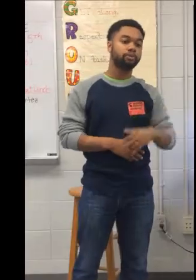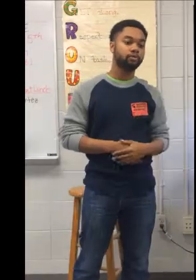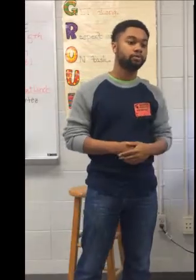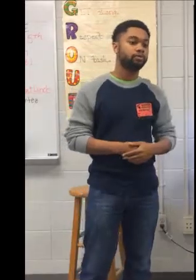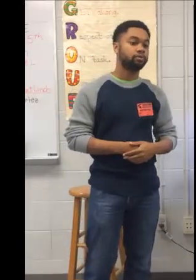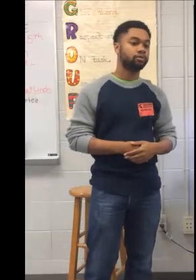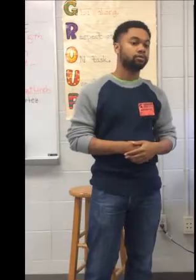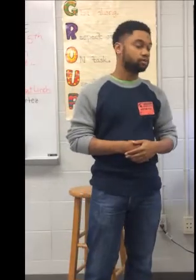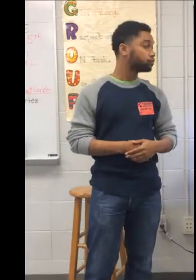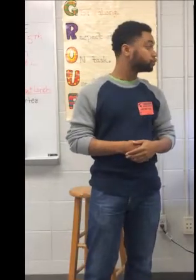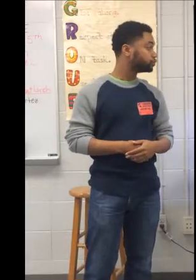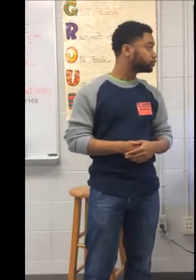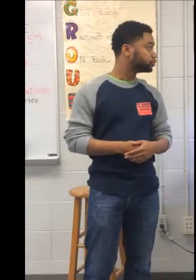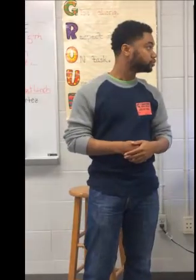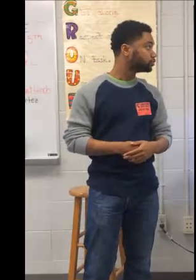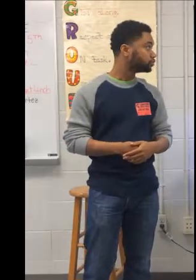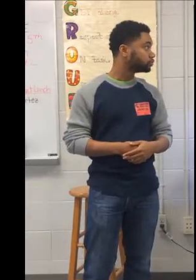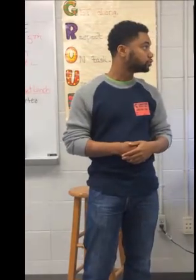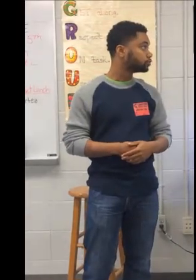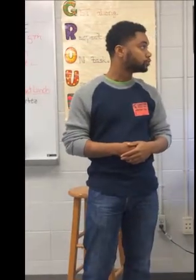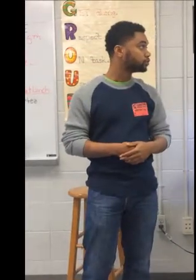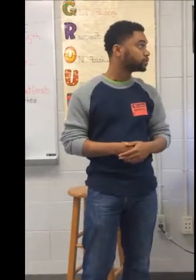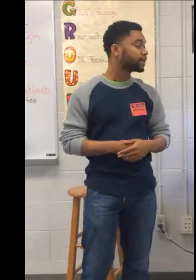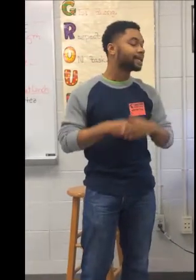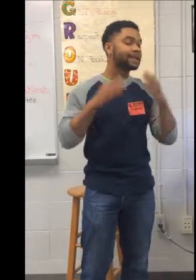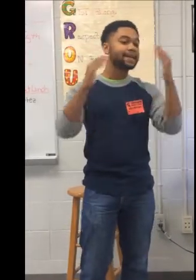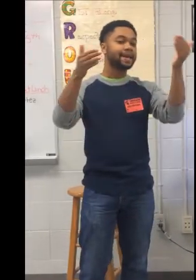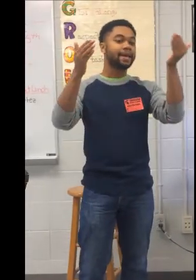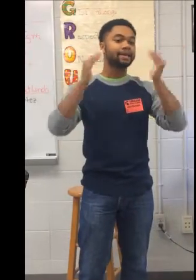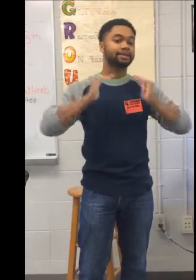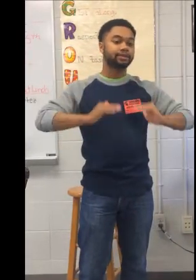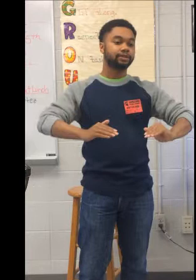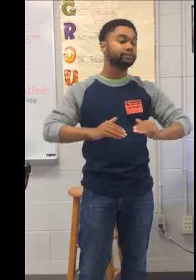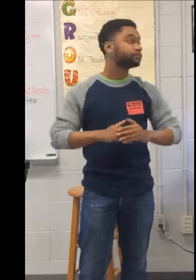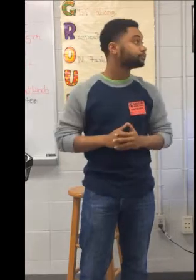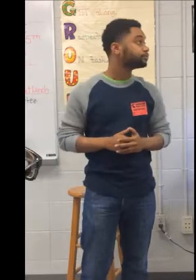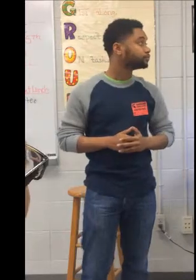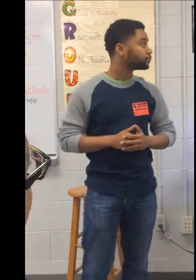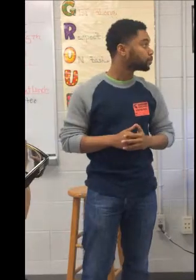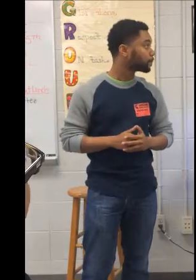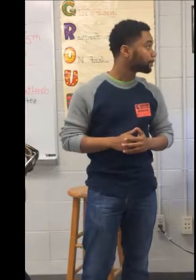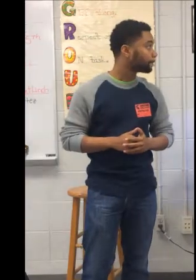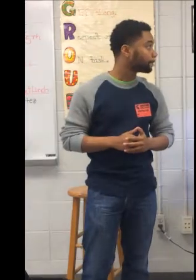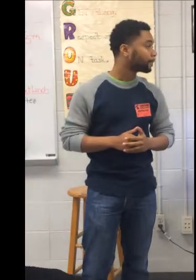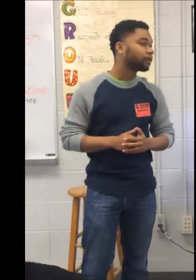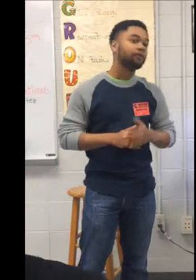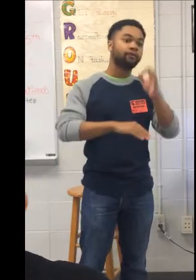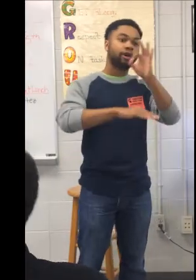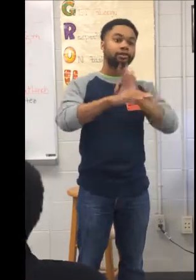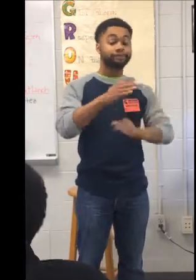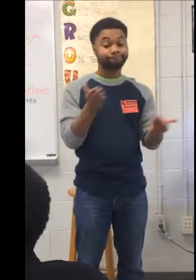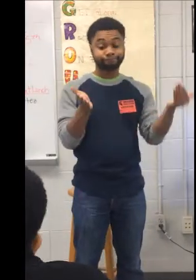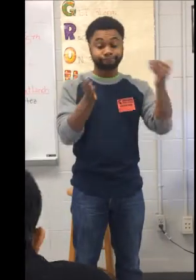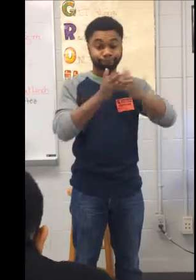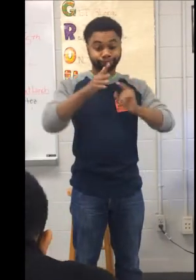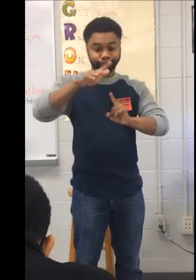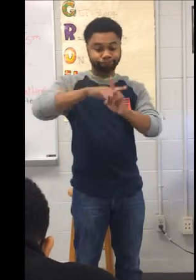cubed. We get to the next one. Up, those fractions again. Are y'all going to